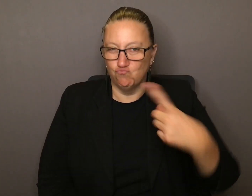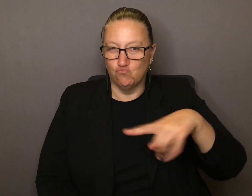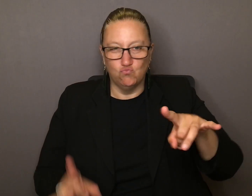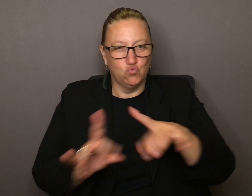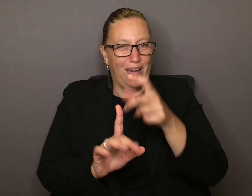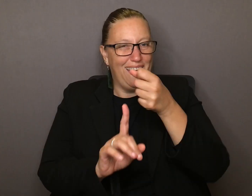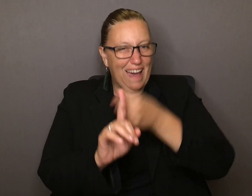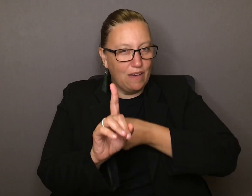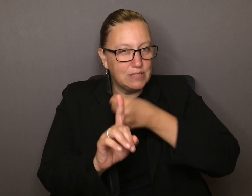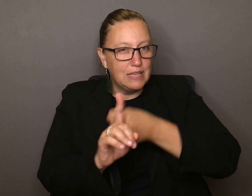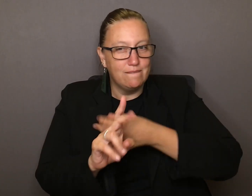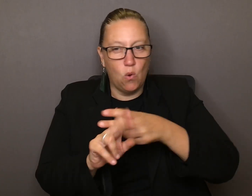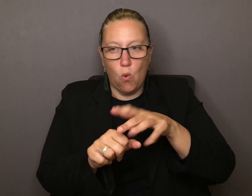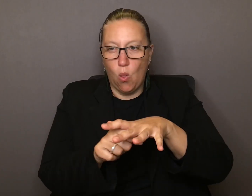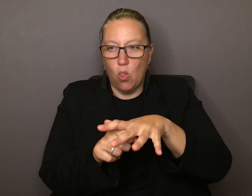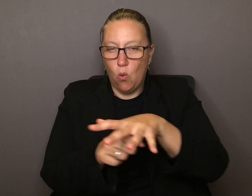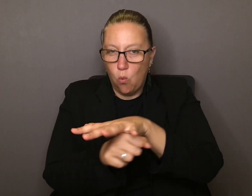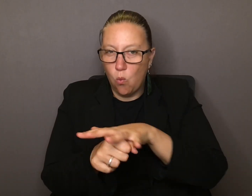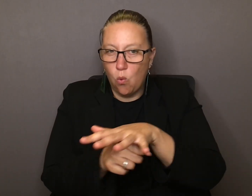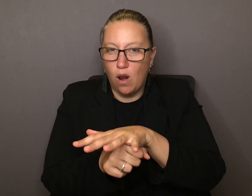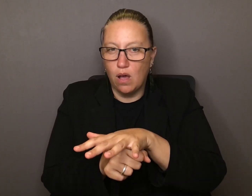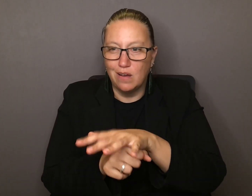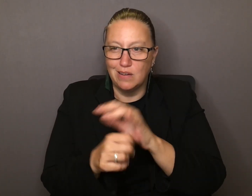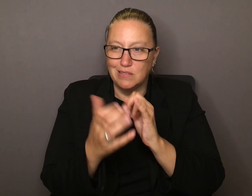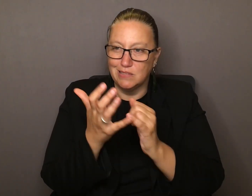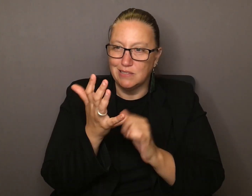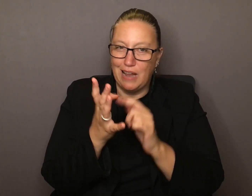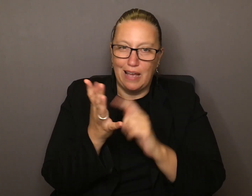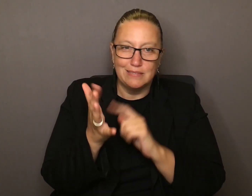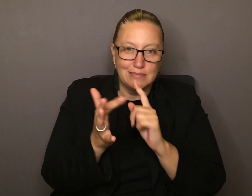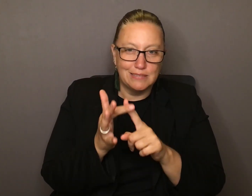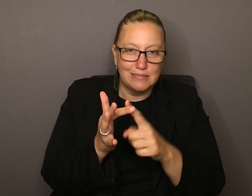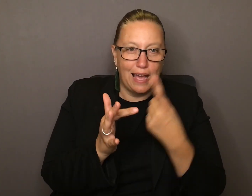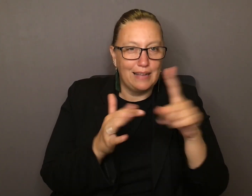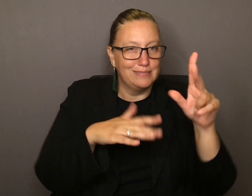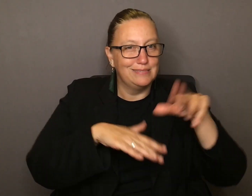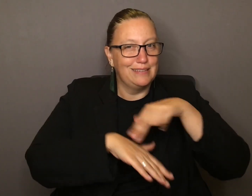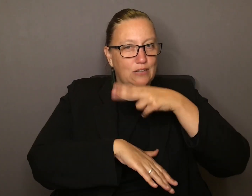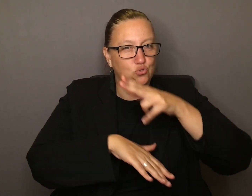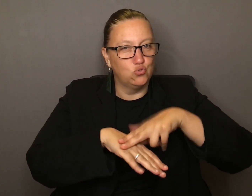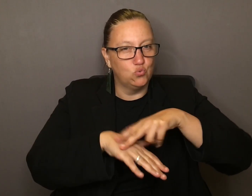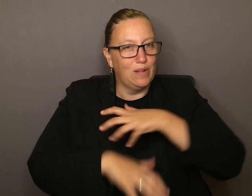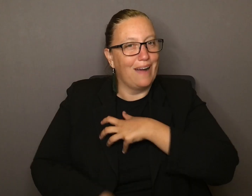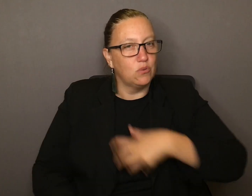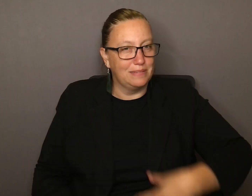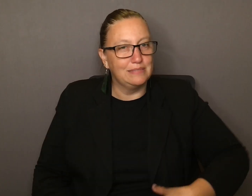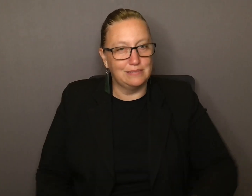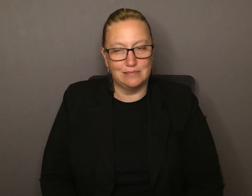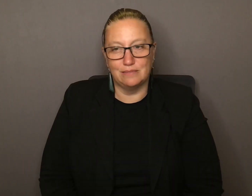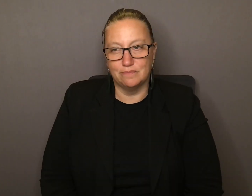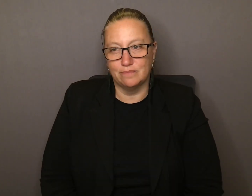across local, state, and national governments, as well